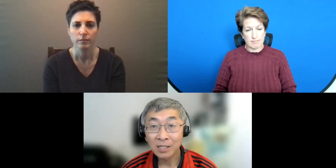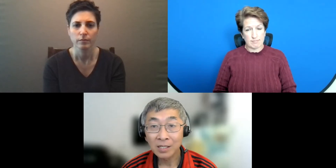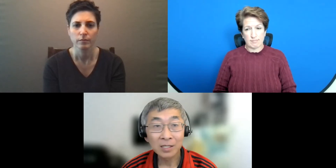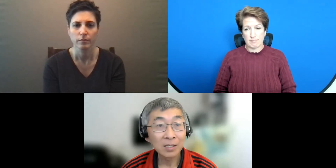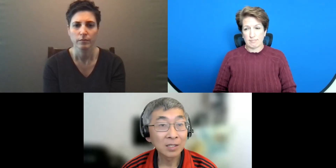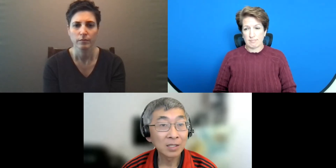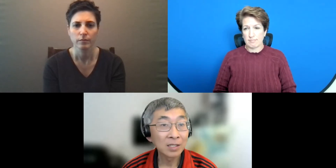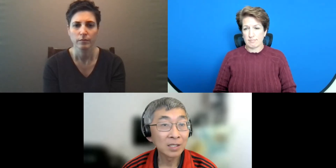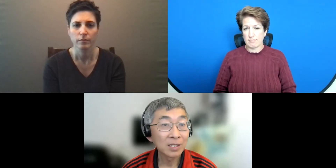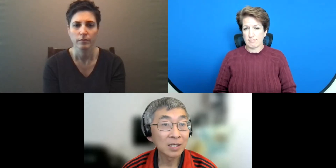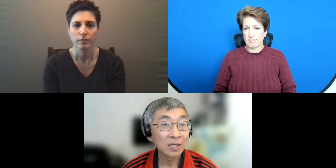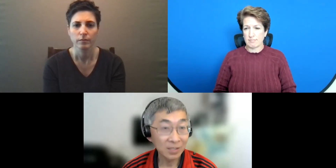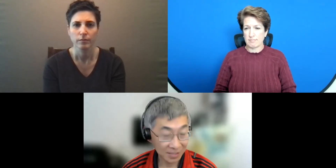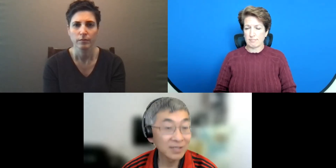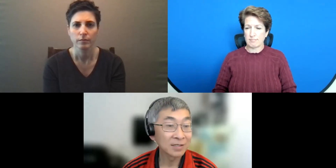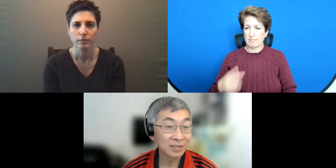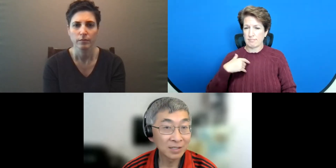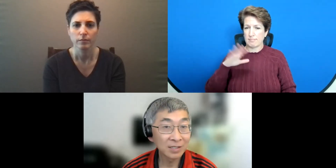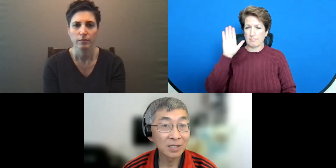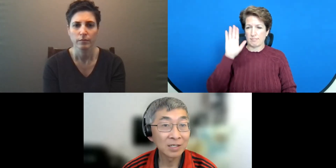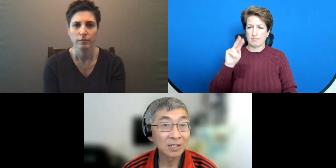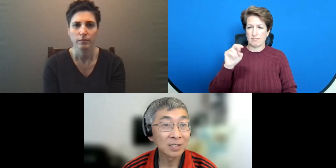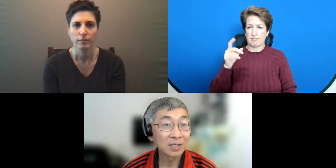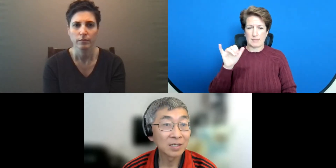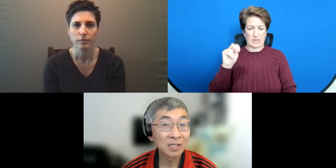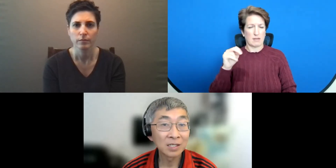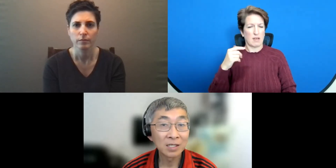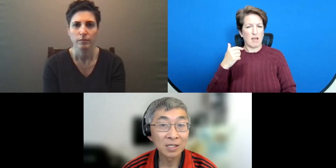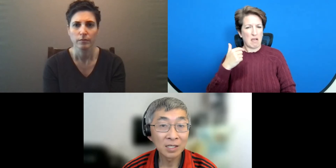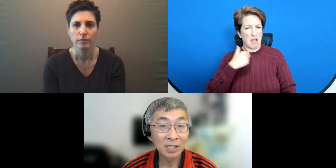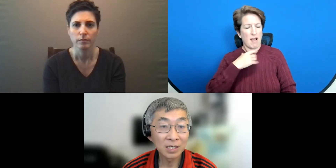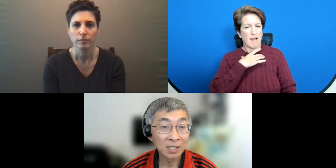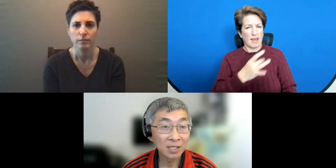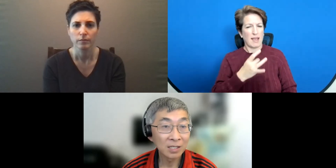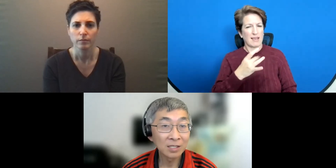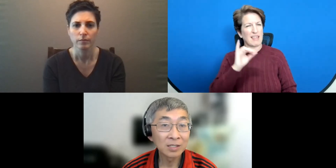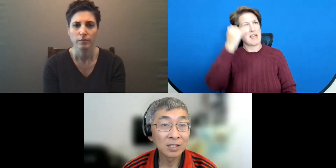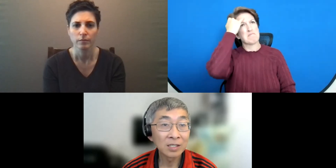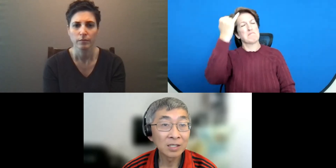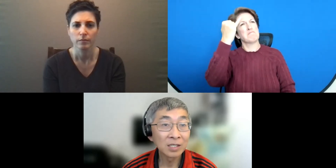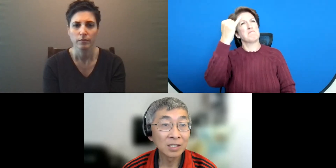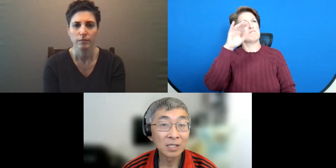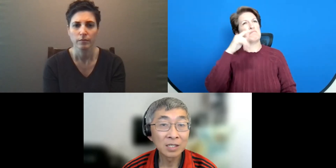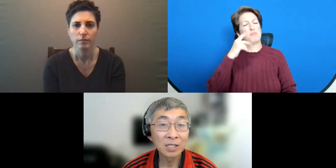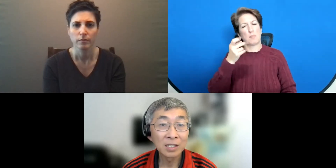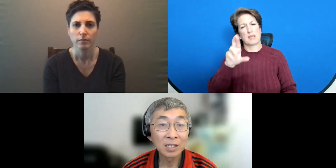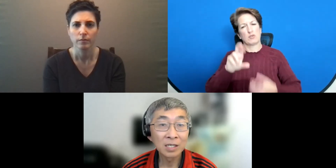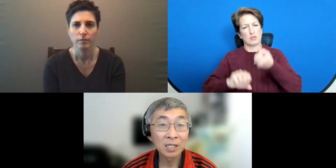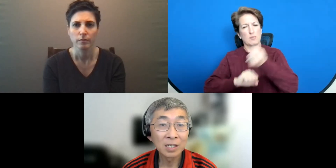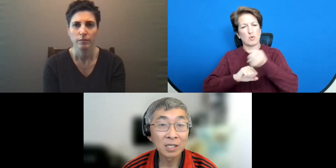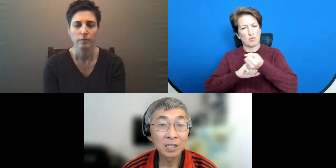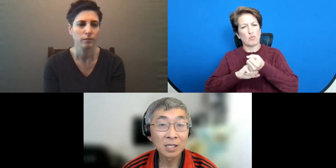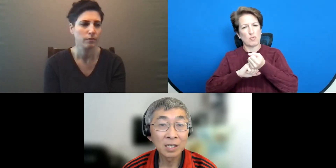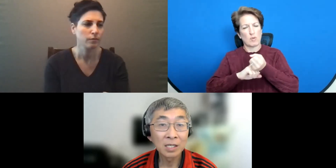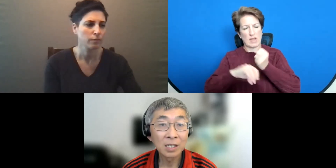So I also really like the idea of peer support. In this way, we can, feel that maybe if you are